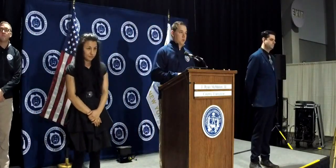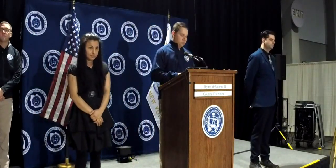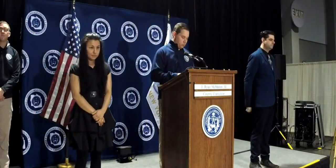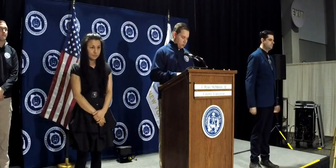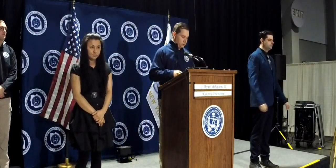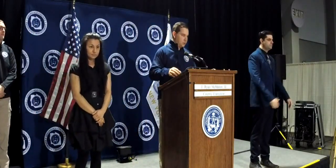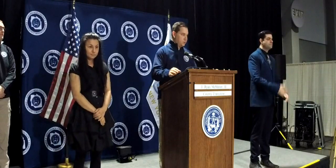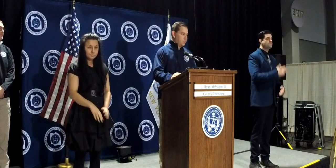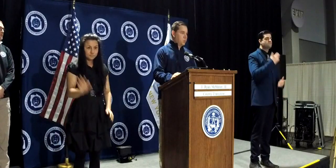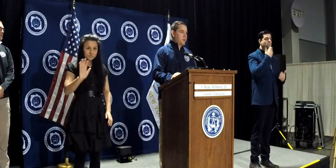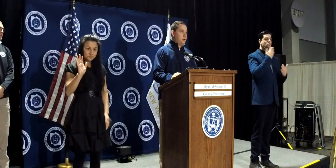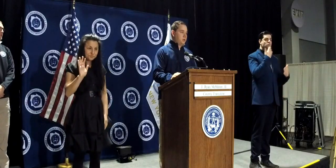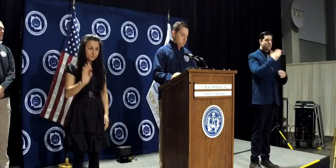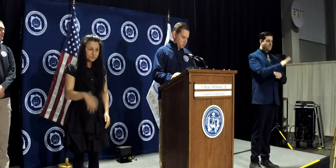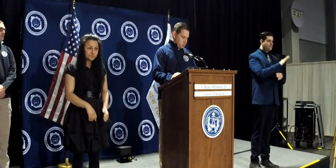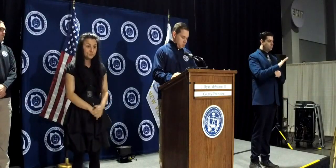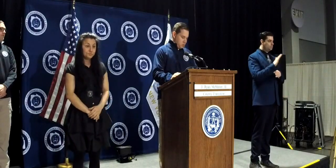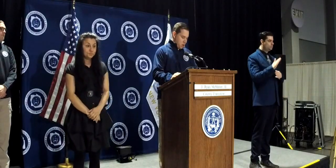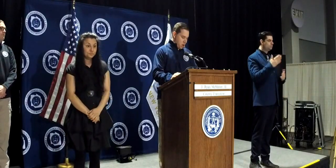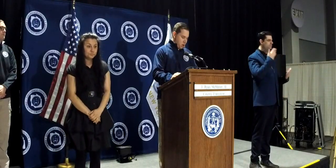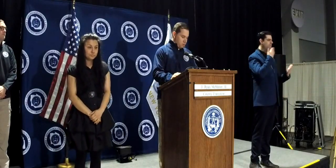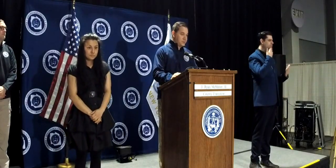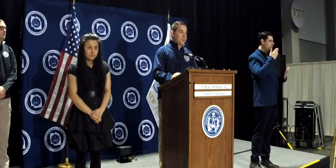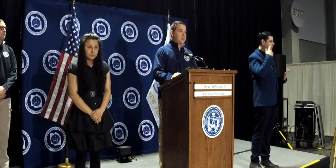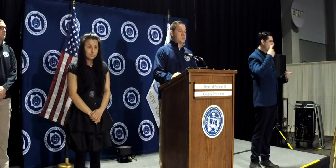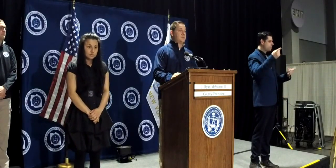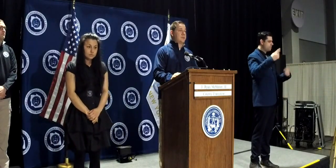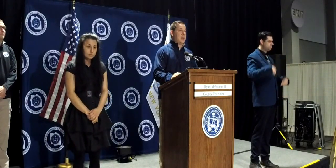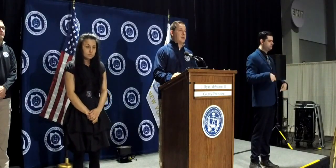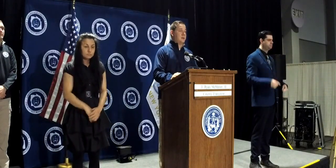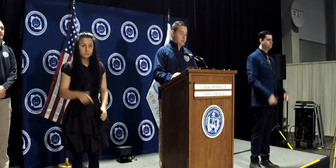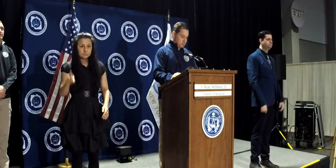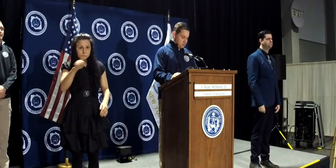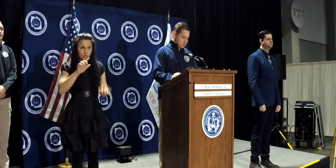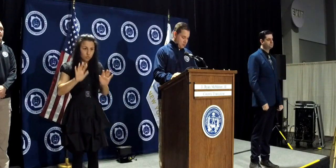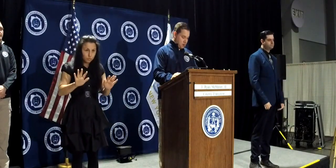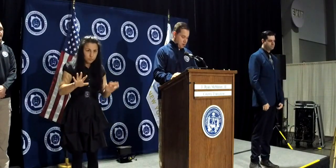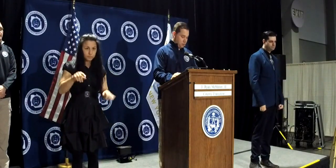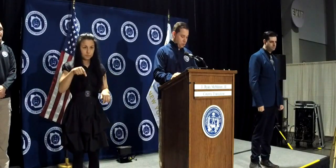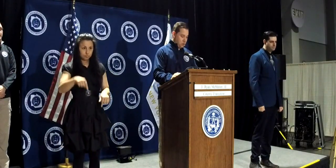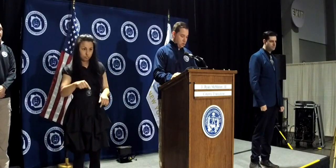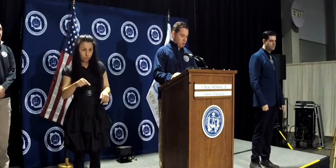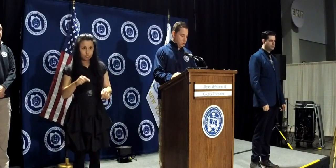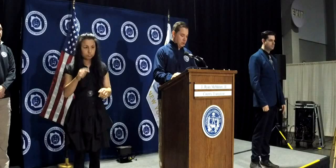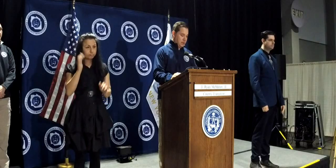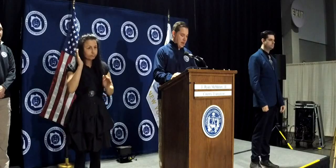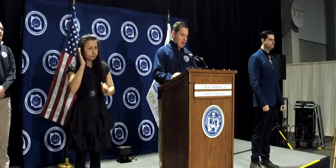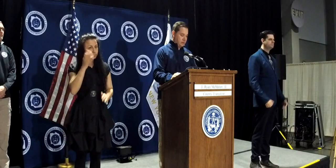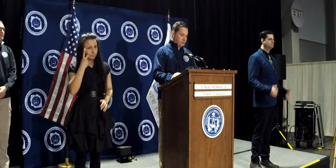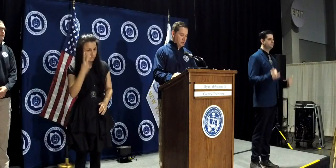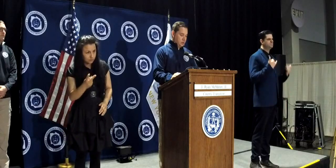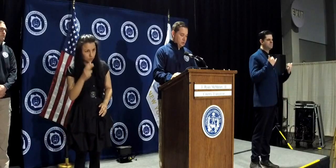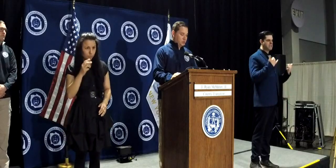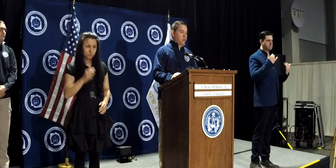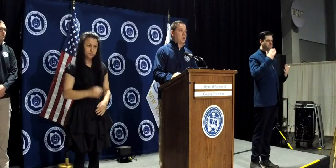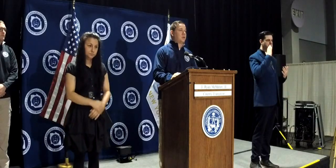Good afternoon, everyone. Thank you for being here. Let's get into some data. We currently